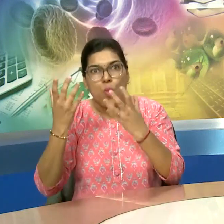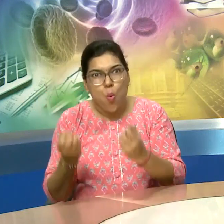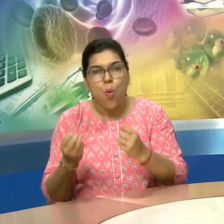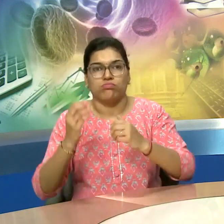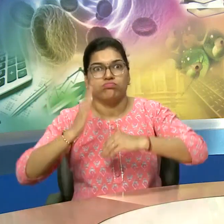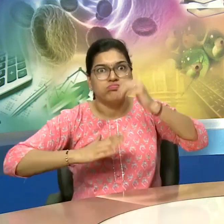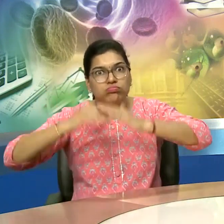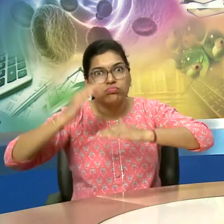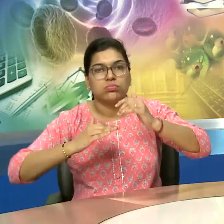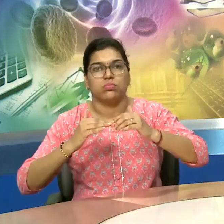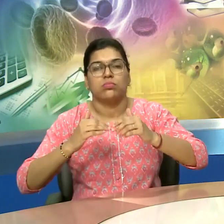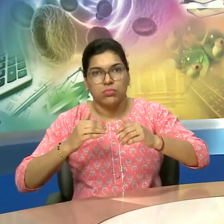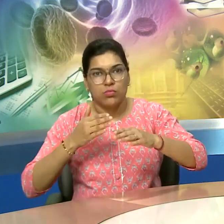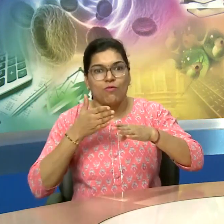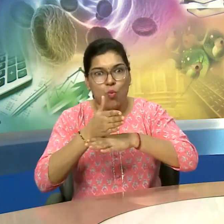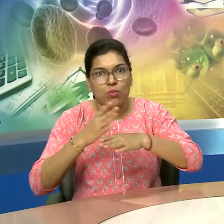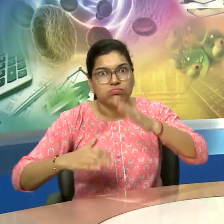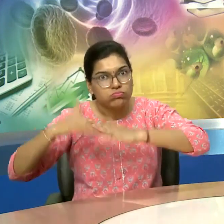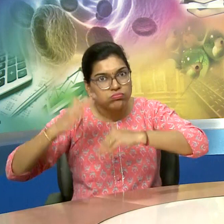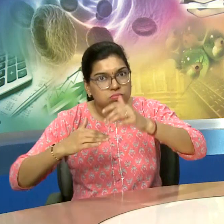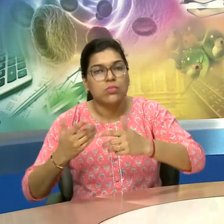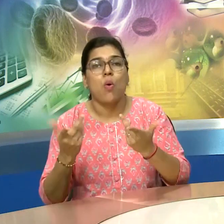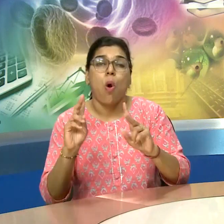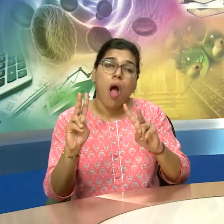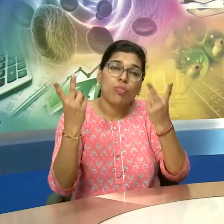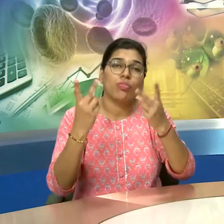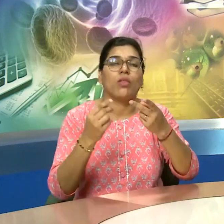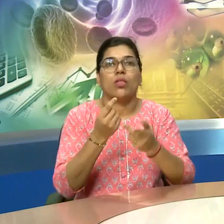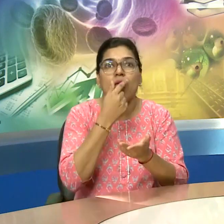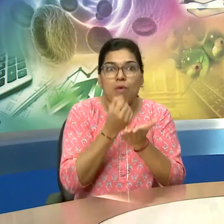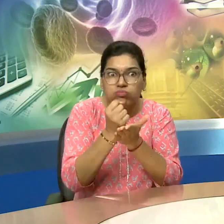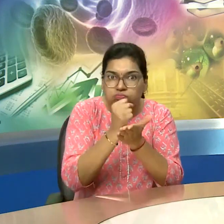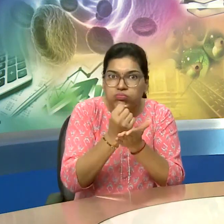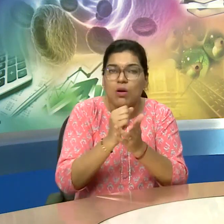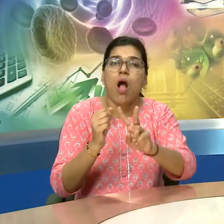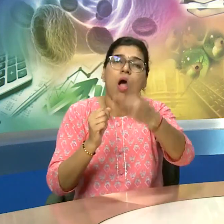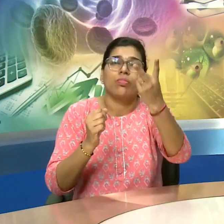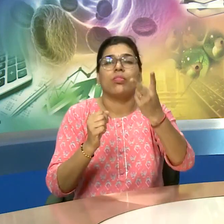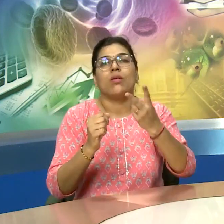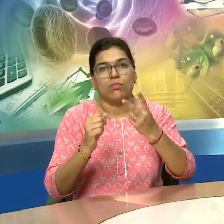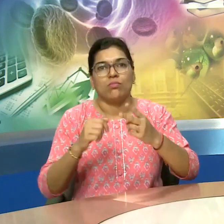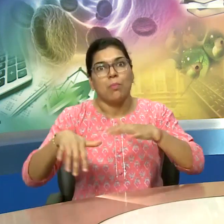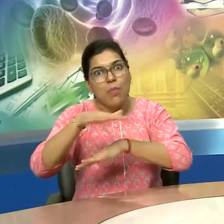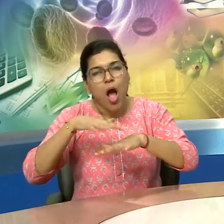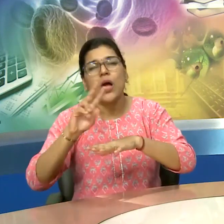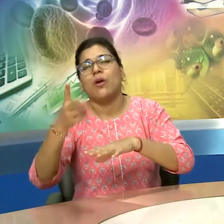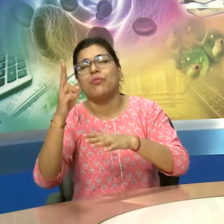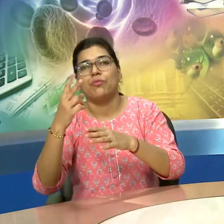our own need, we do many things, like we cut trees, we make medicines in